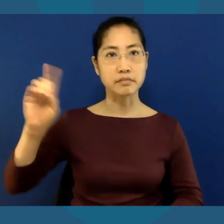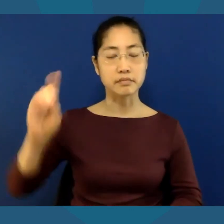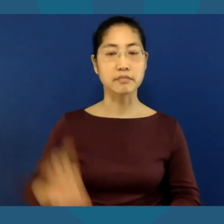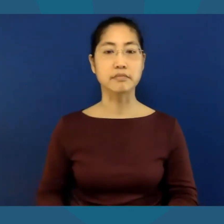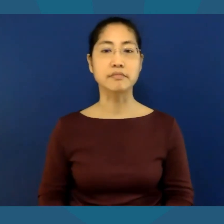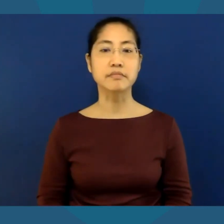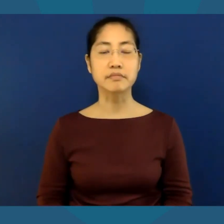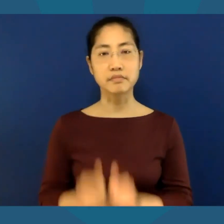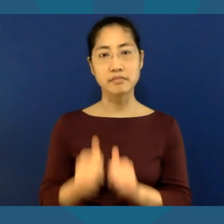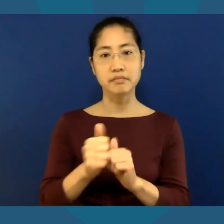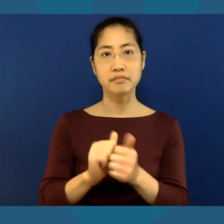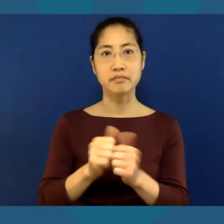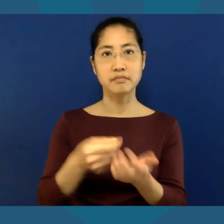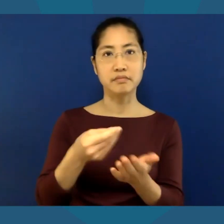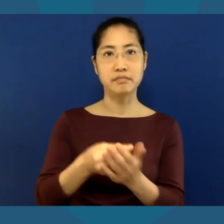Party, Democratic.